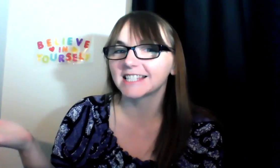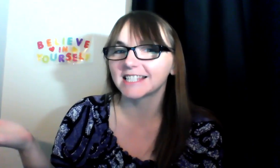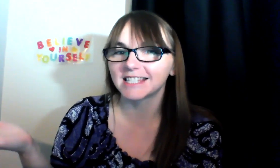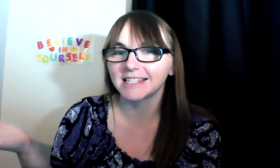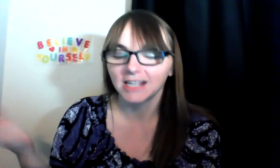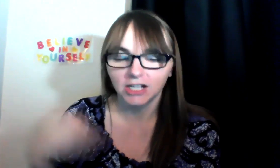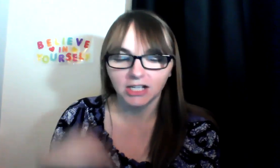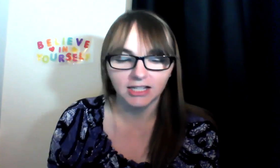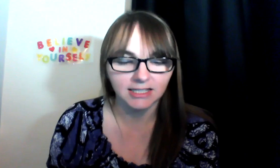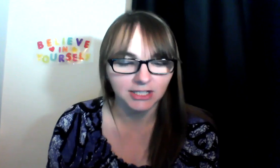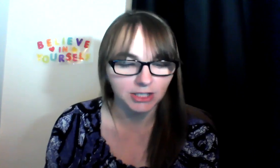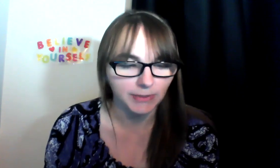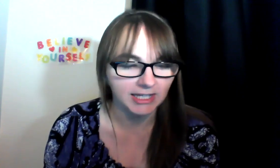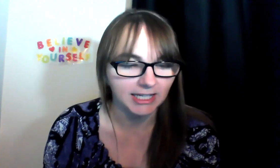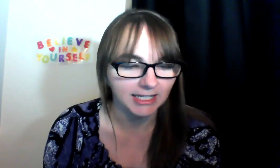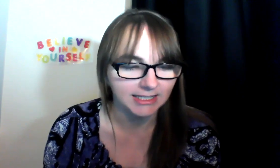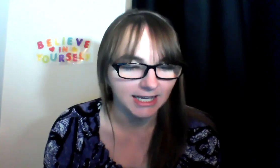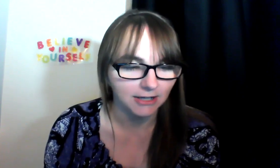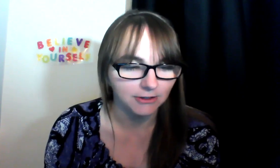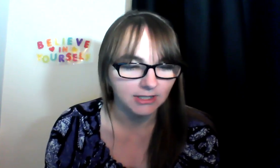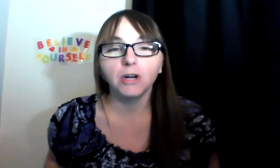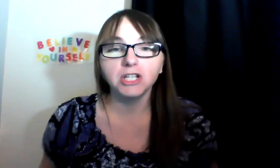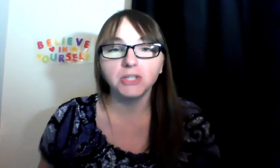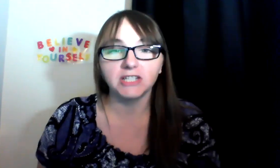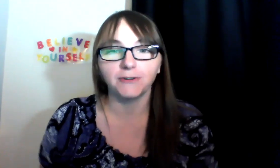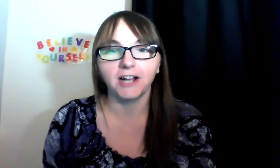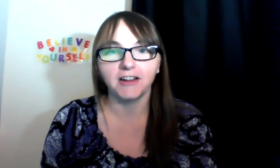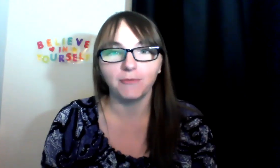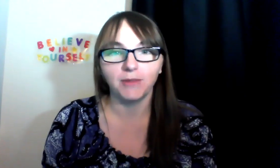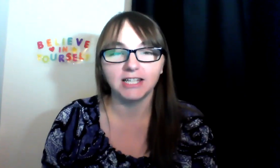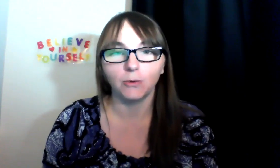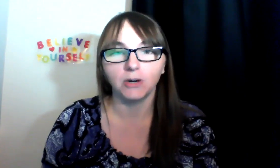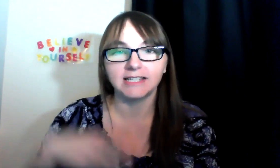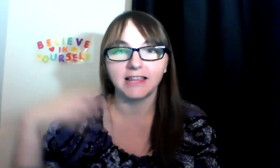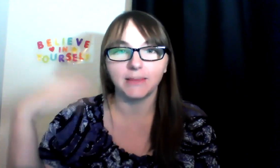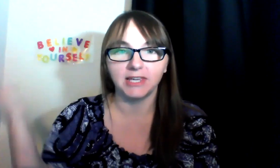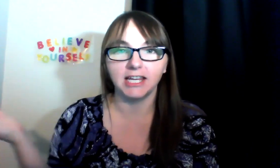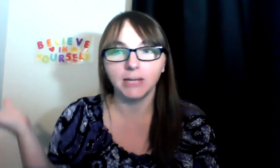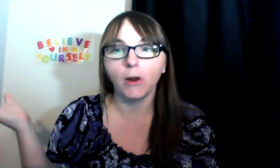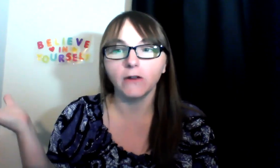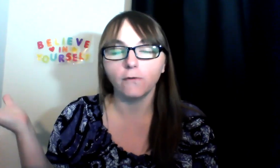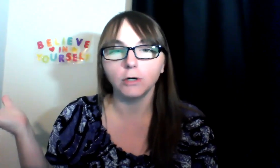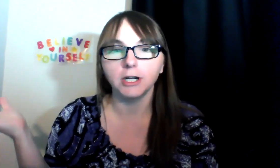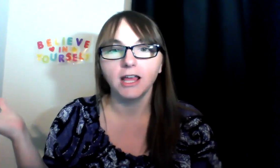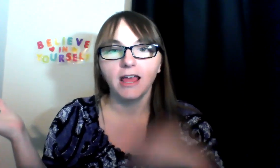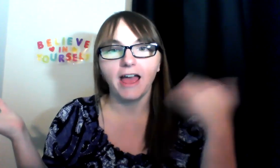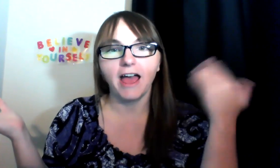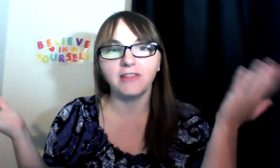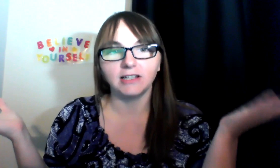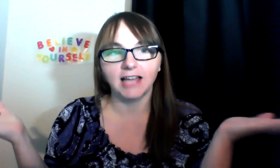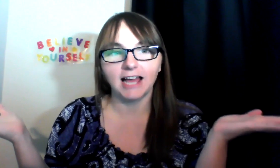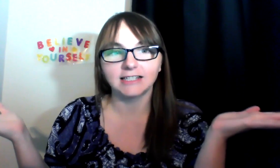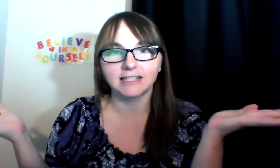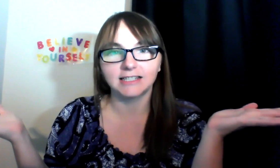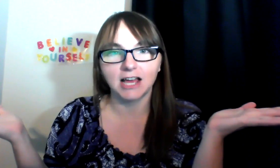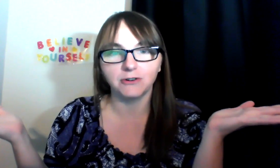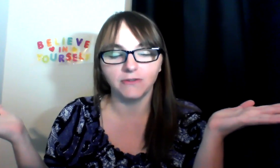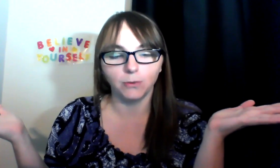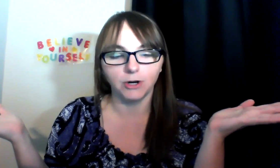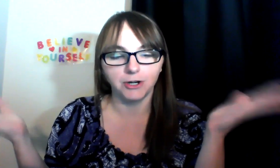Zzz. Good listening to those beginning sounds. We're going to do a different kind of blending. We're going to say the beginning part of the word and the last sound of the word.